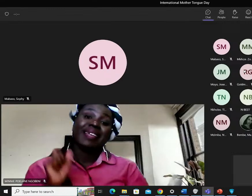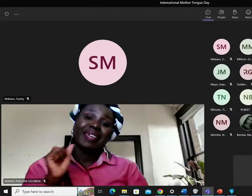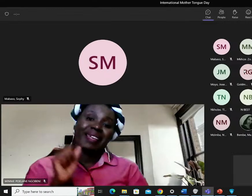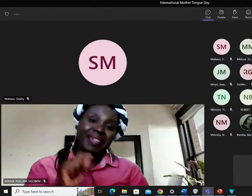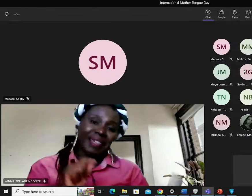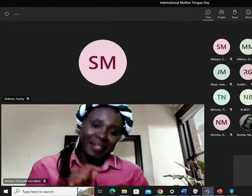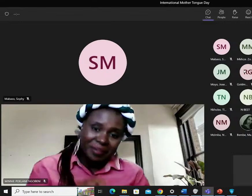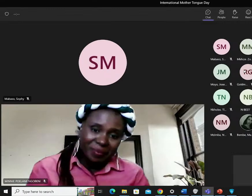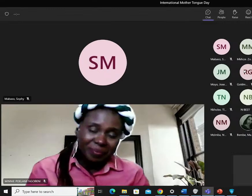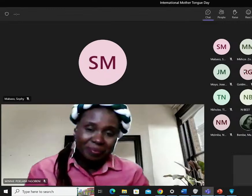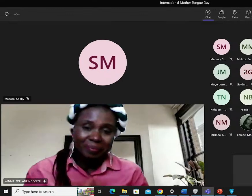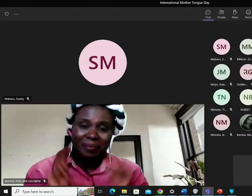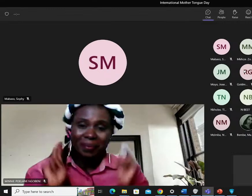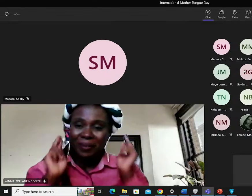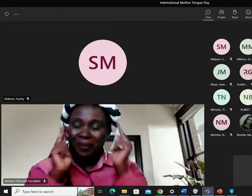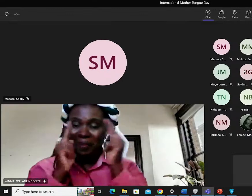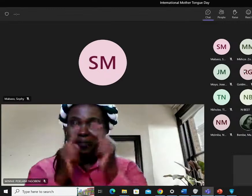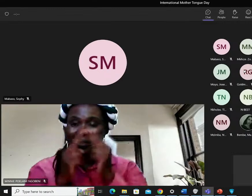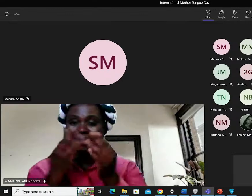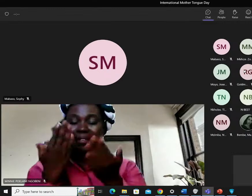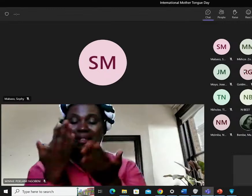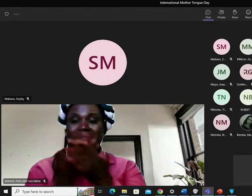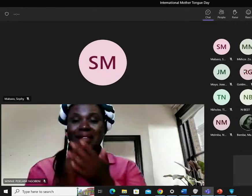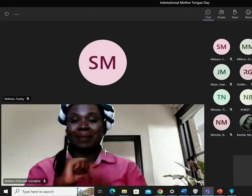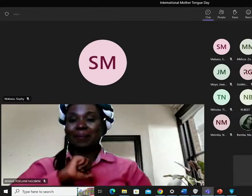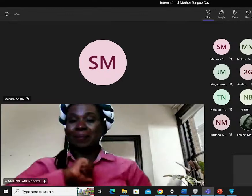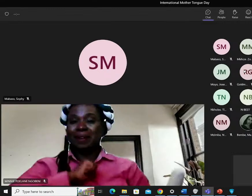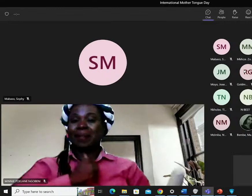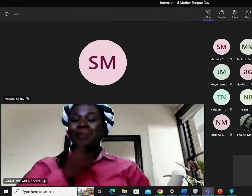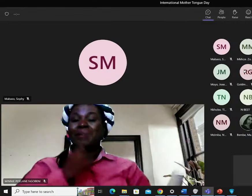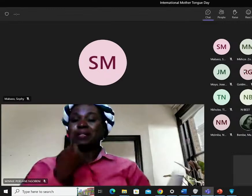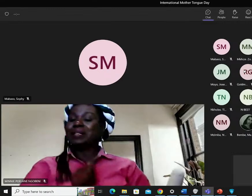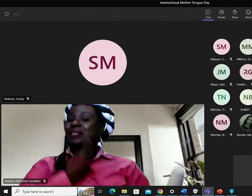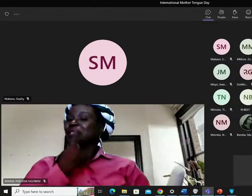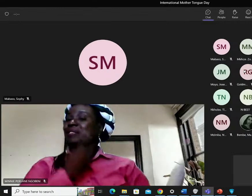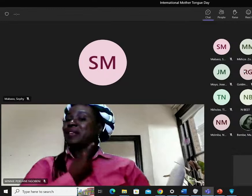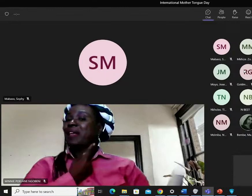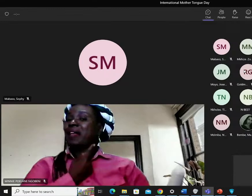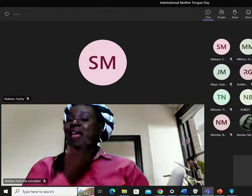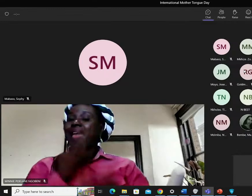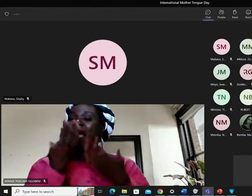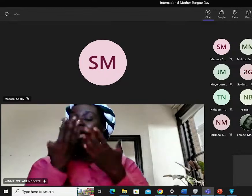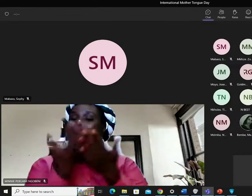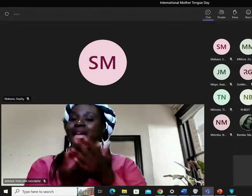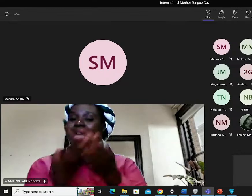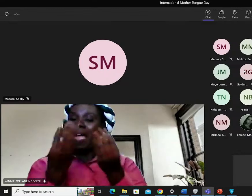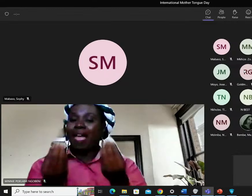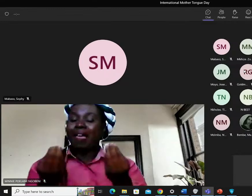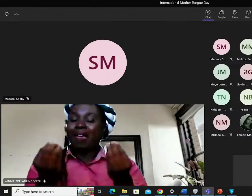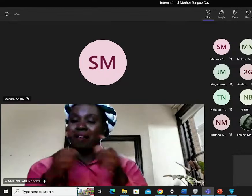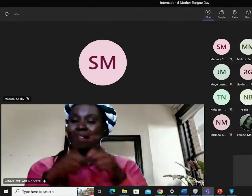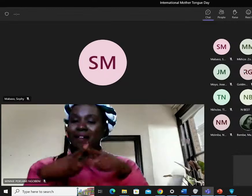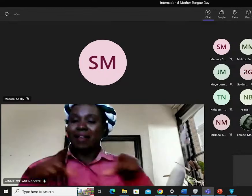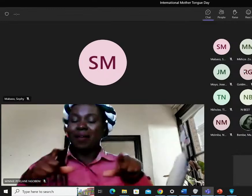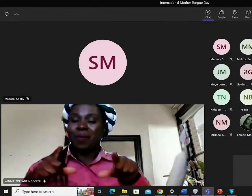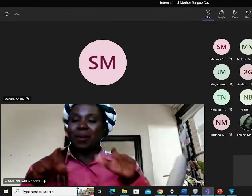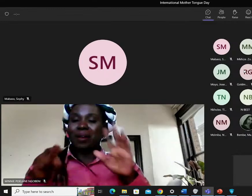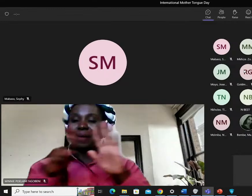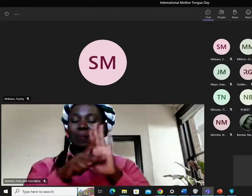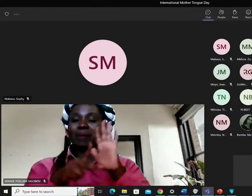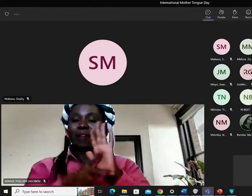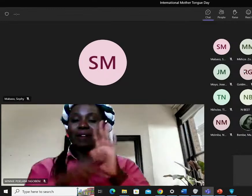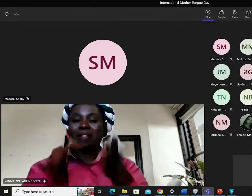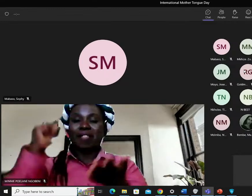Yes, the university now can proud itself that it has a language policy that has been